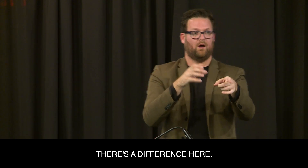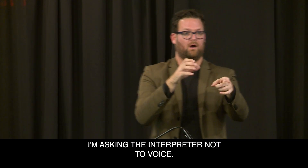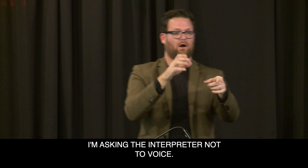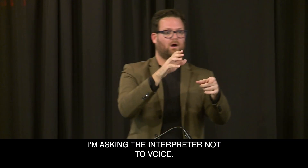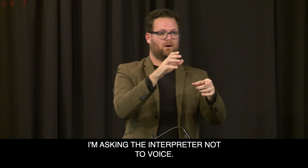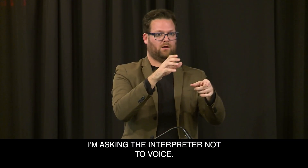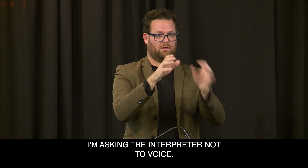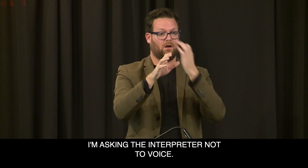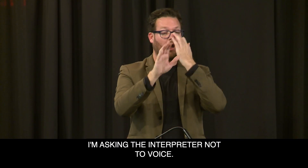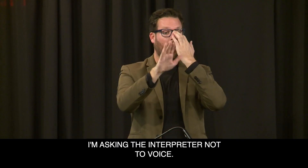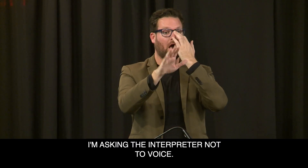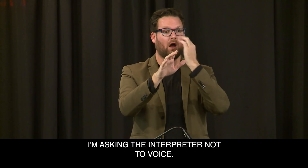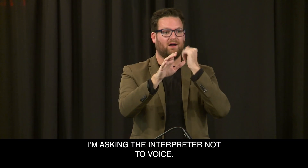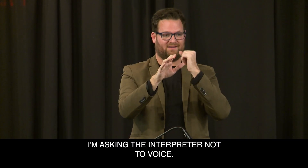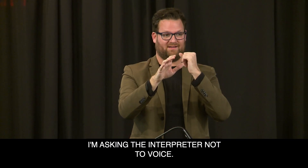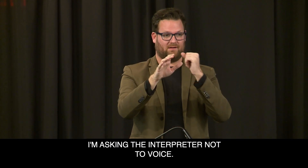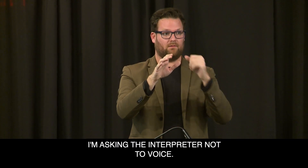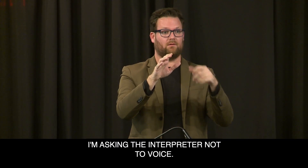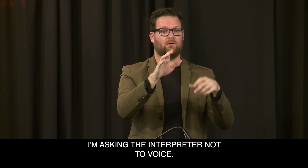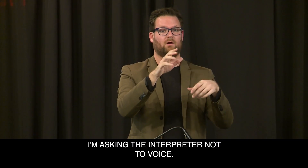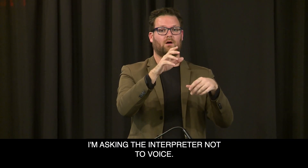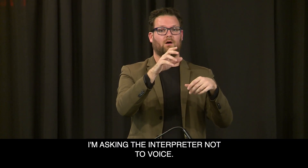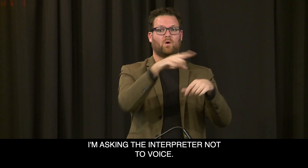I'm asking the interpreter not to voice.